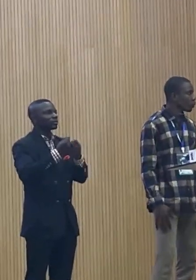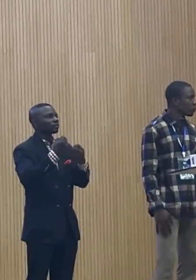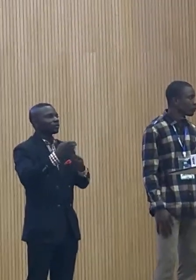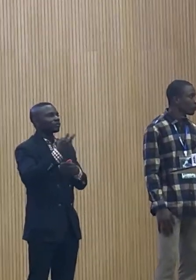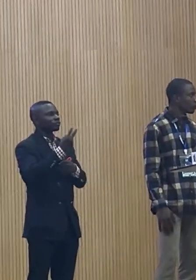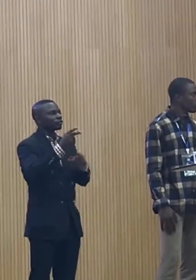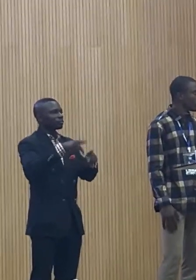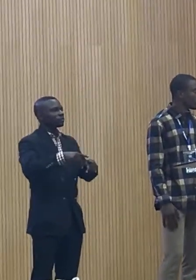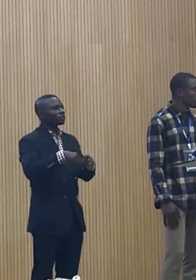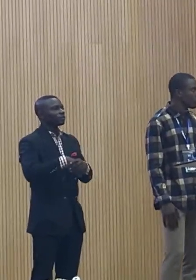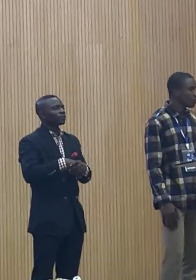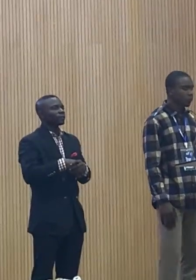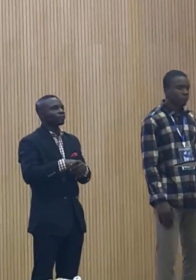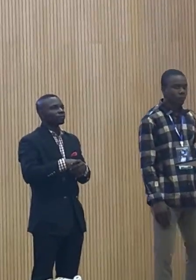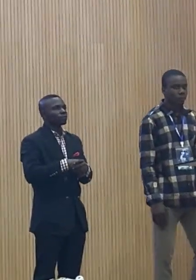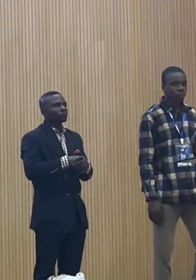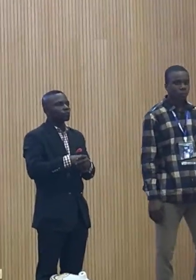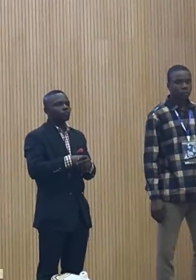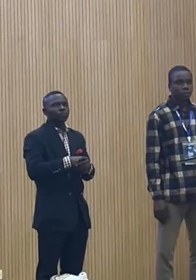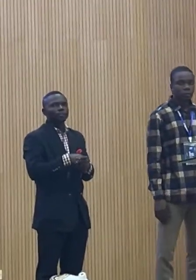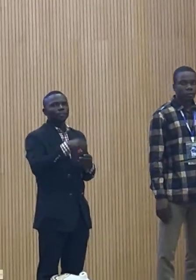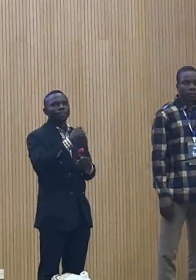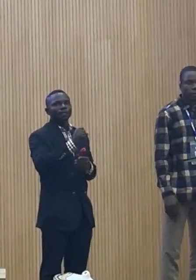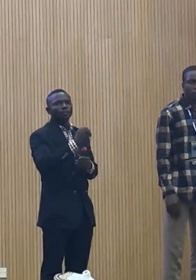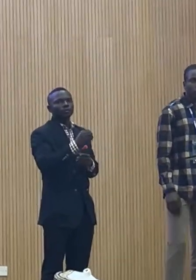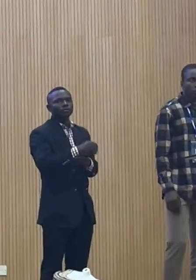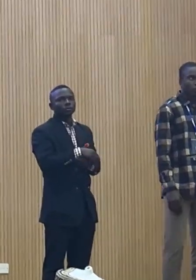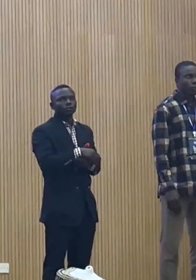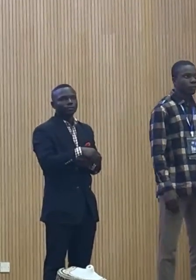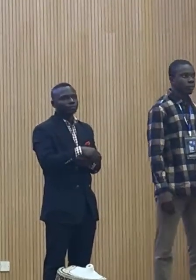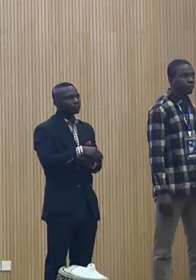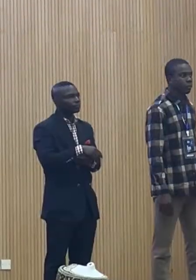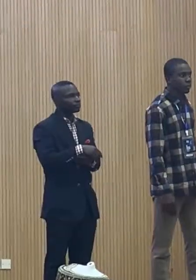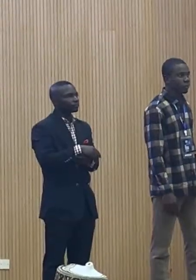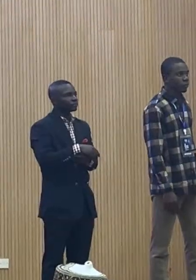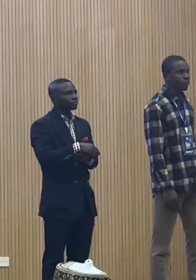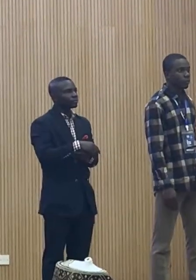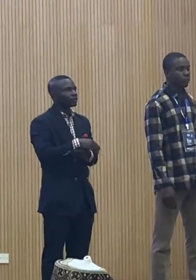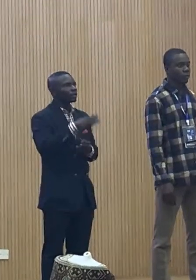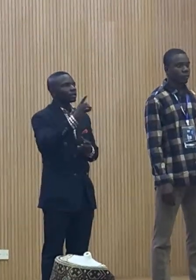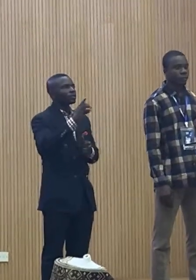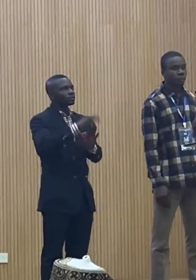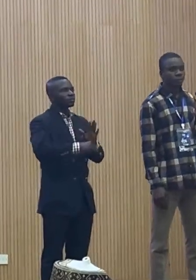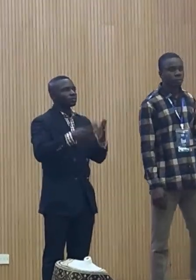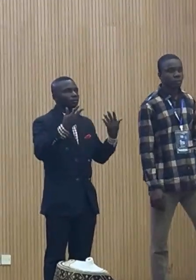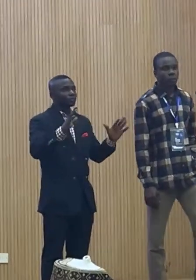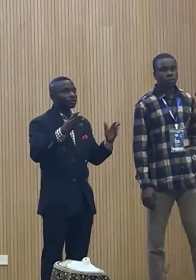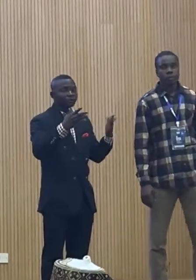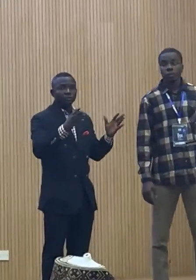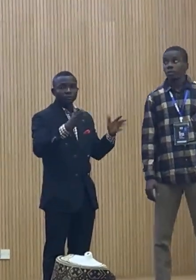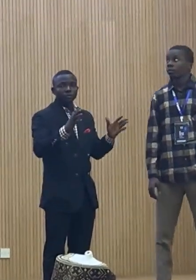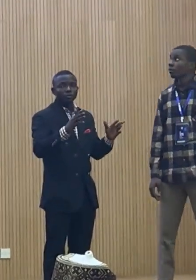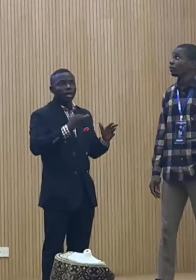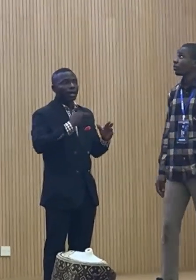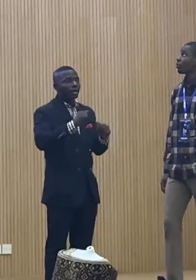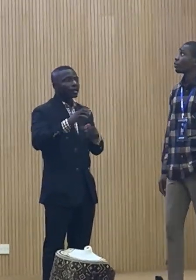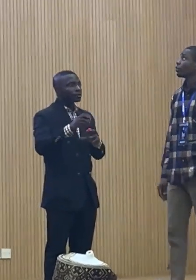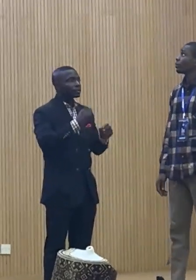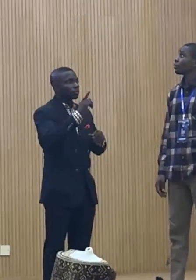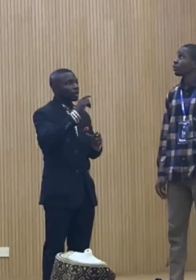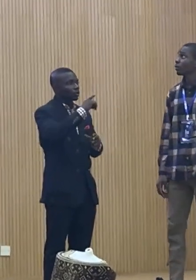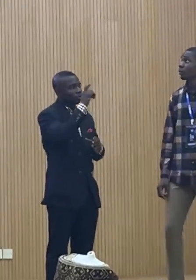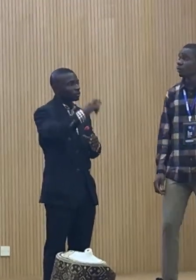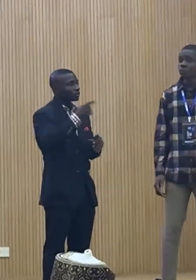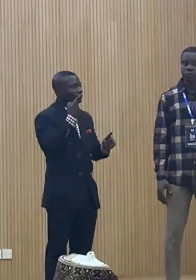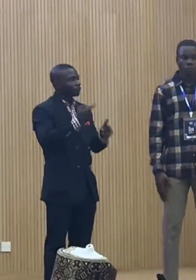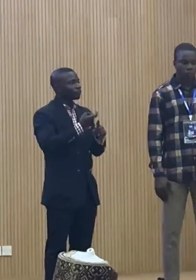2 persons. All right, so 8 minutes over. I can take only one